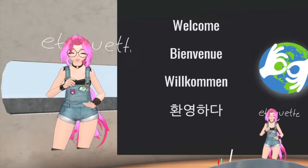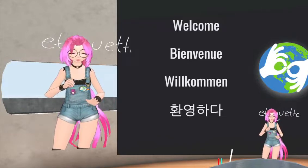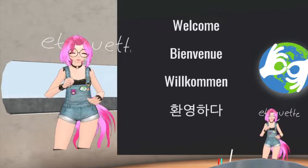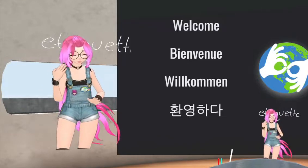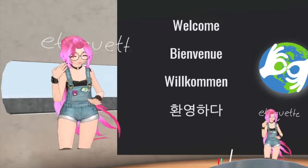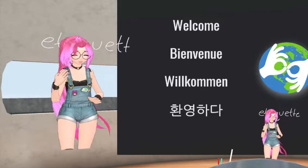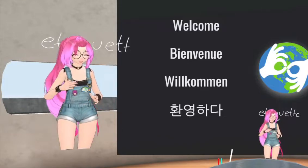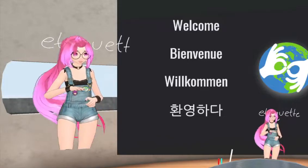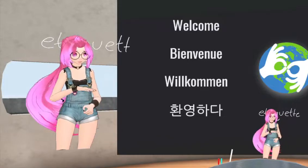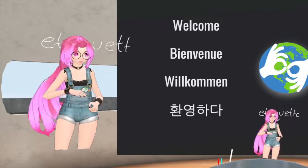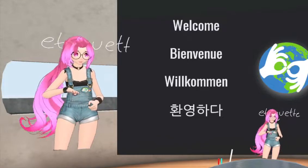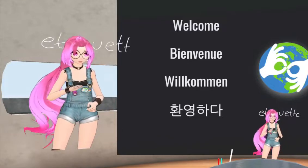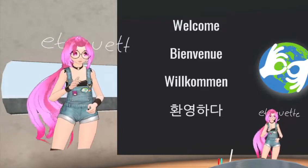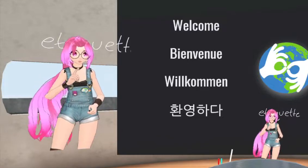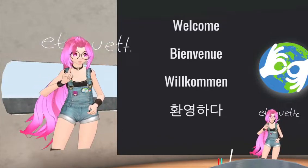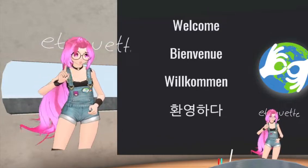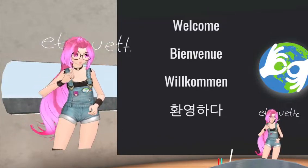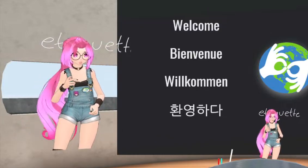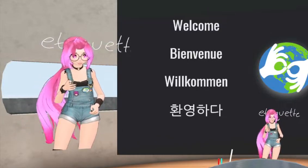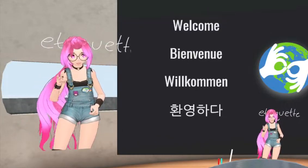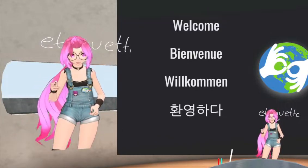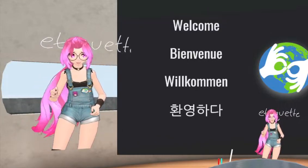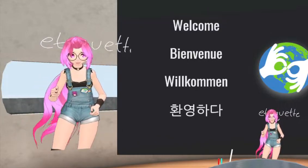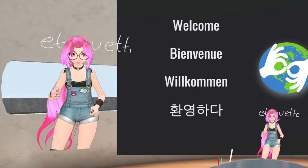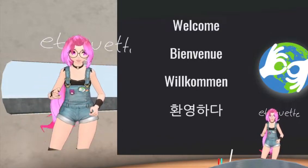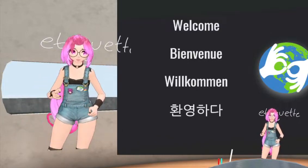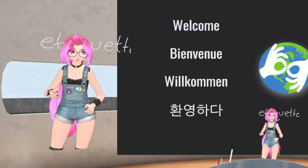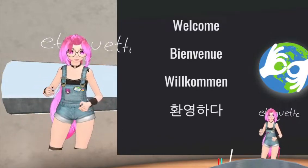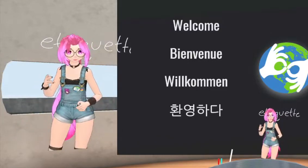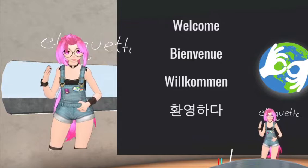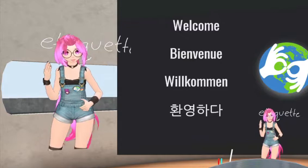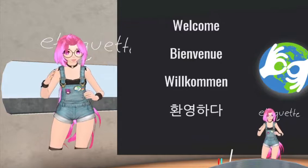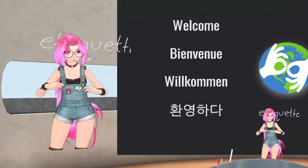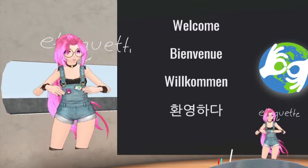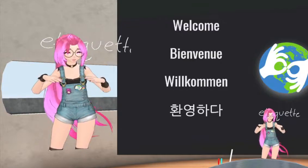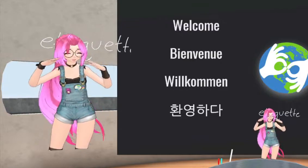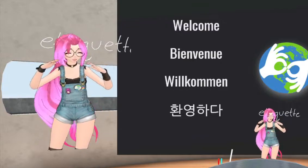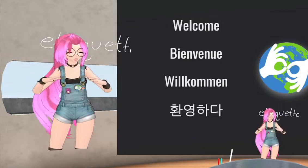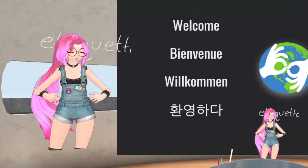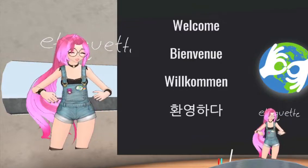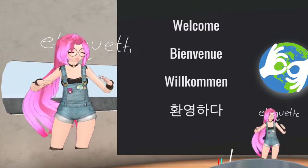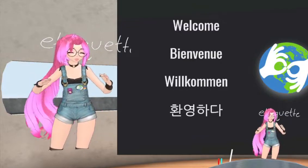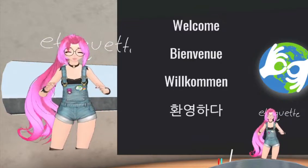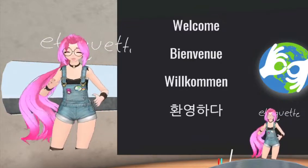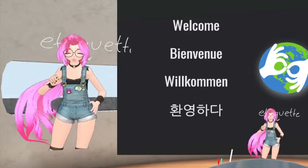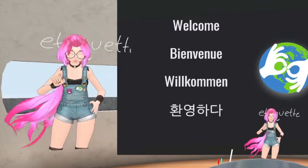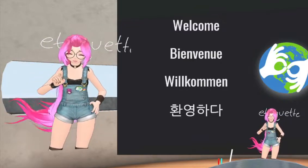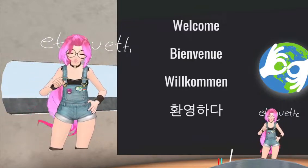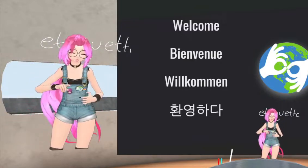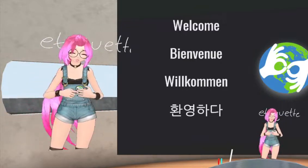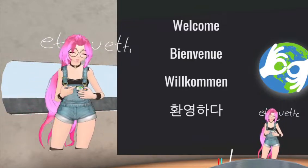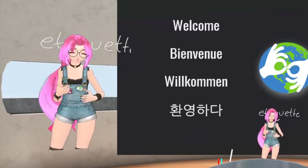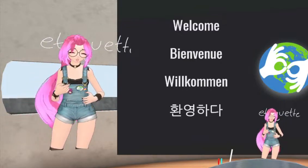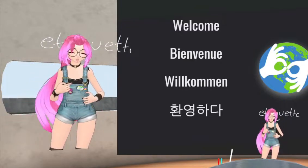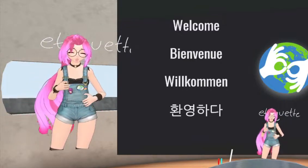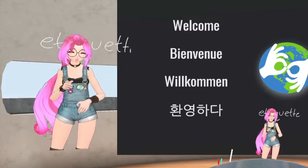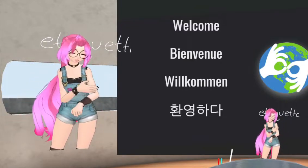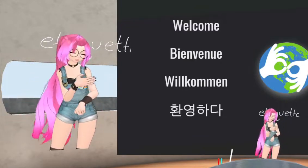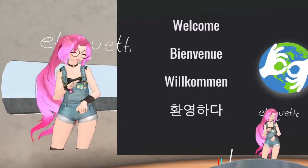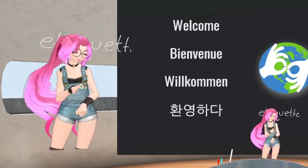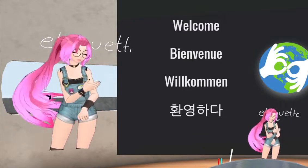optimized avatars, just because this is a fairly size class, so I'm not going to tell everyone to change, but if you have